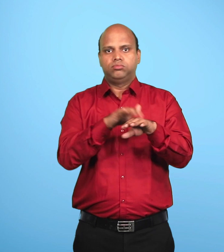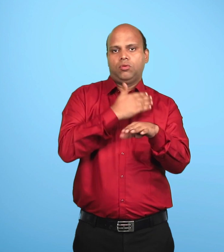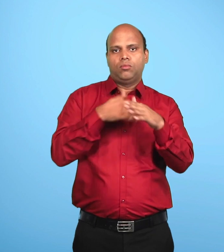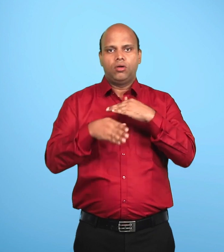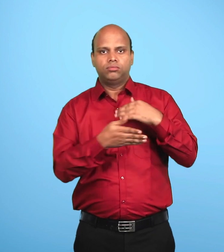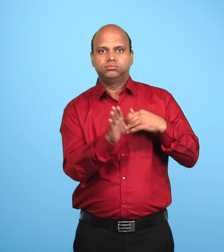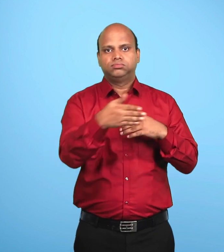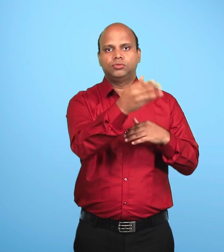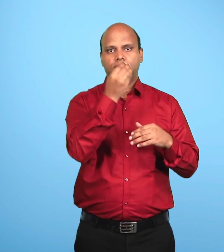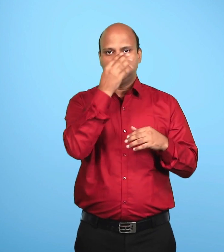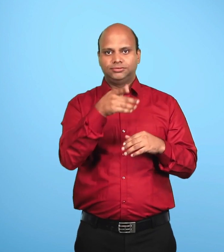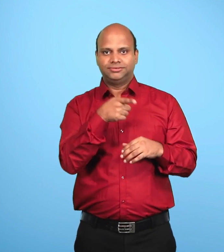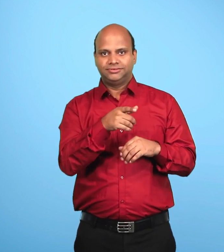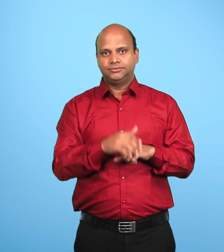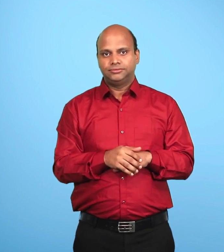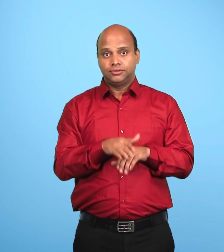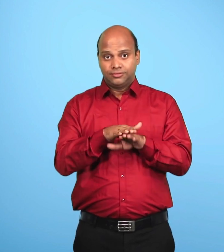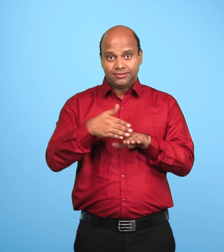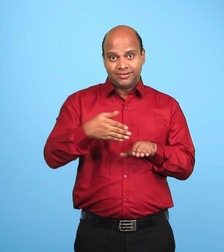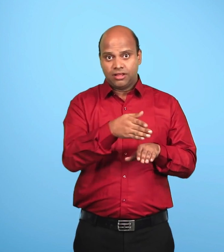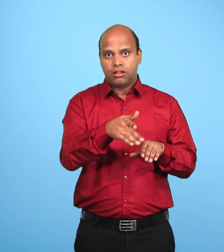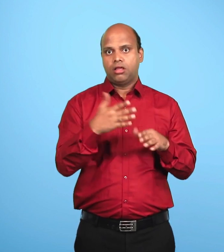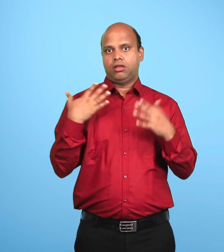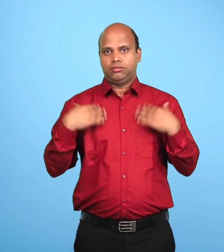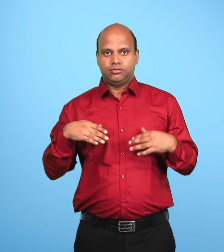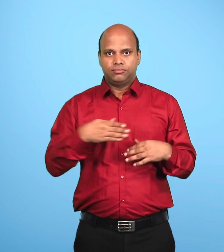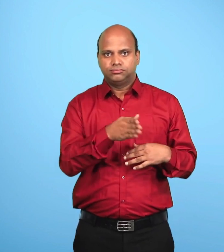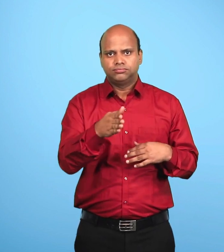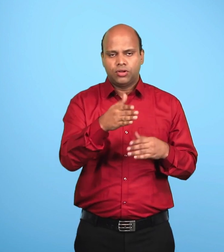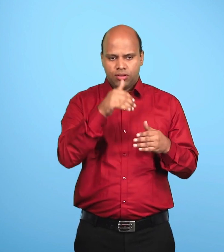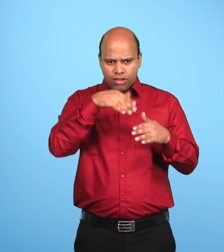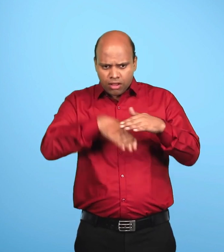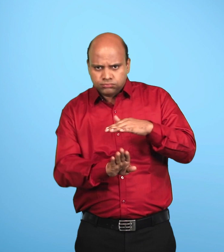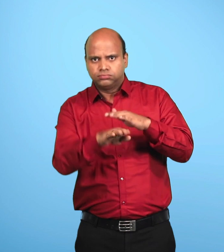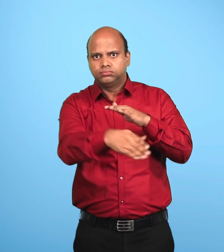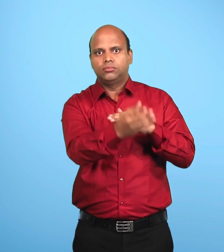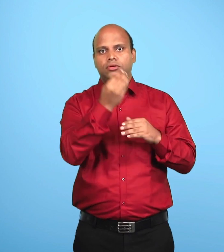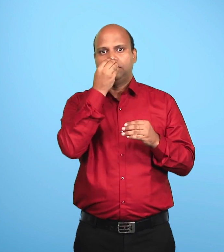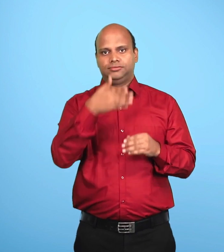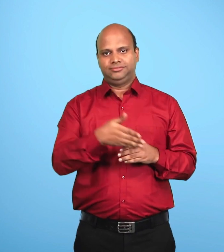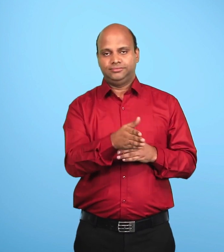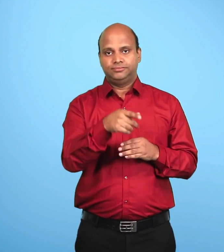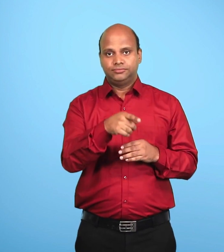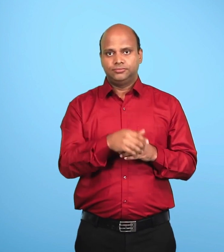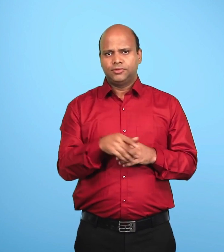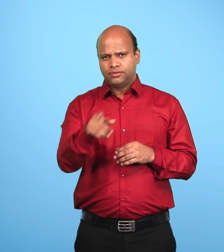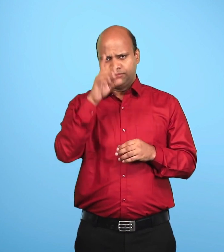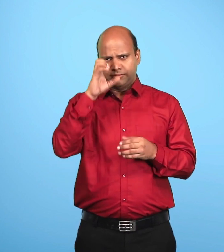These scales protect the fish and also help in easy movement through water. We discussed in